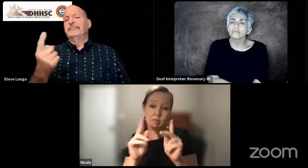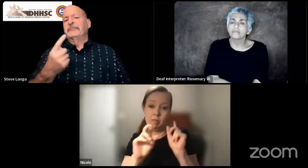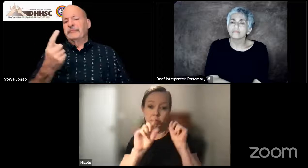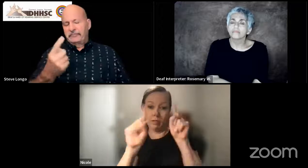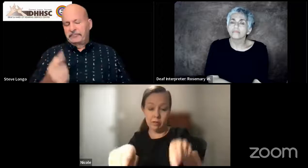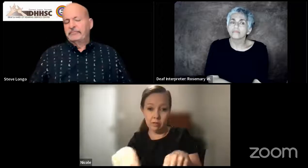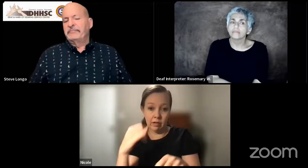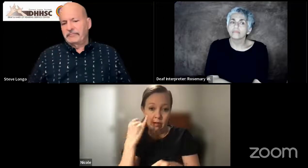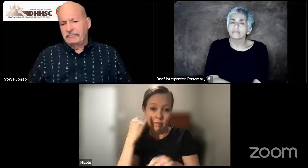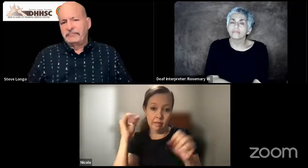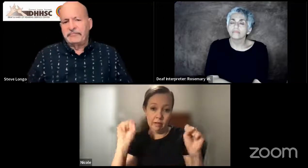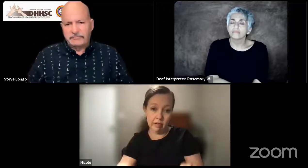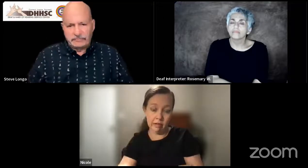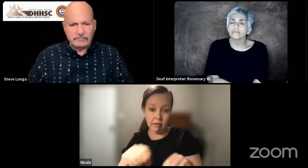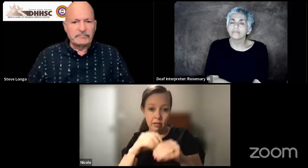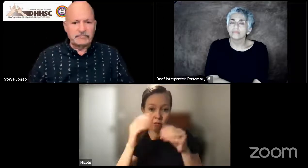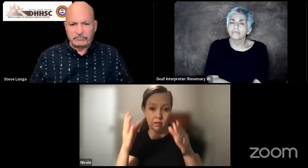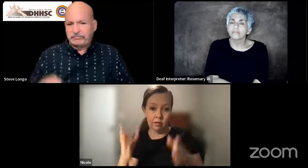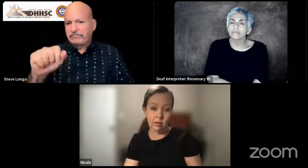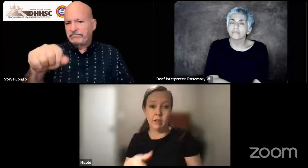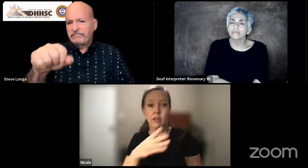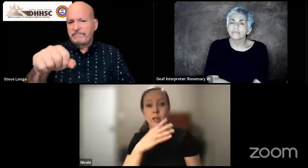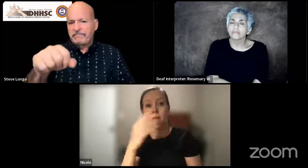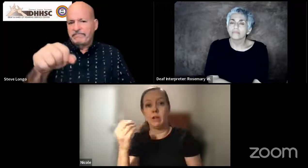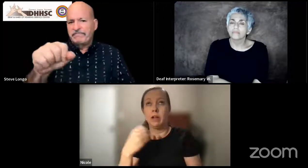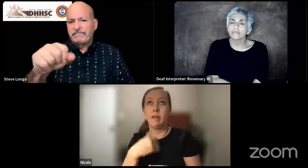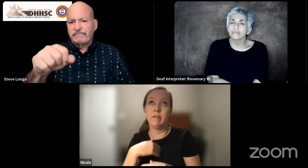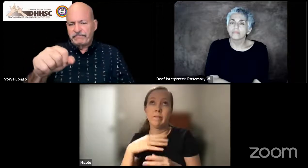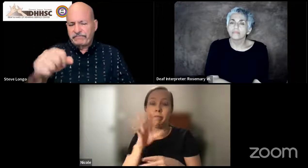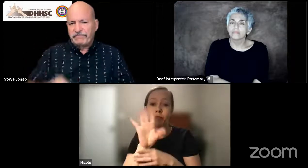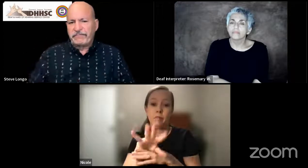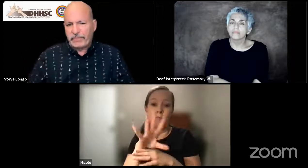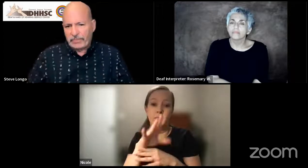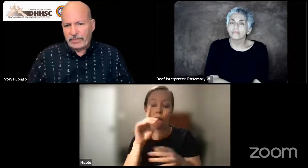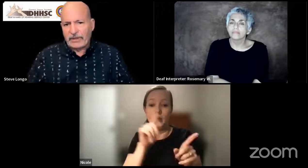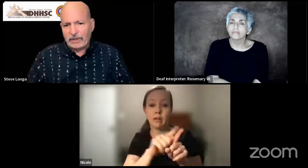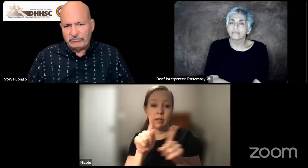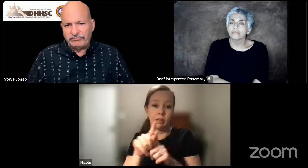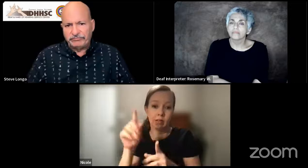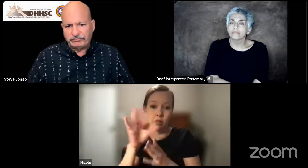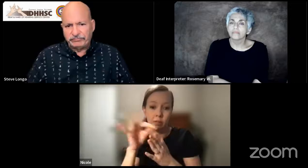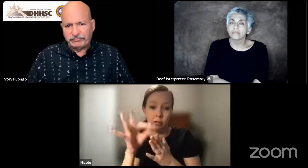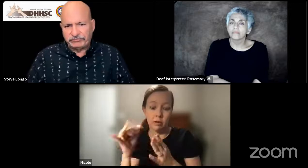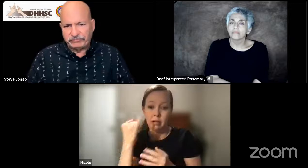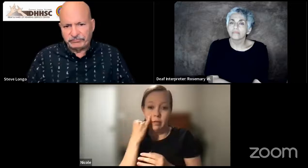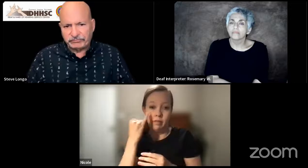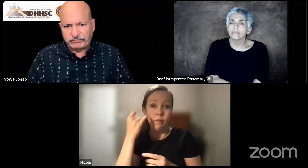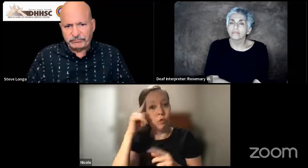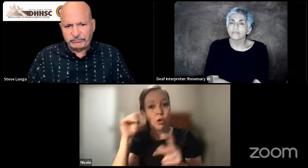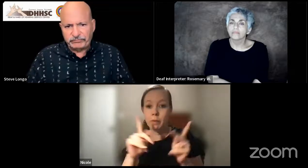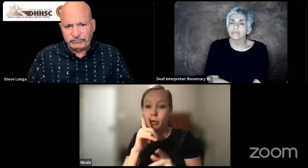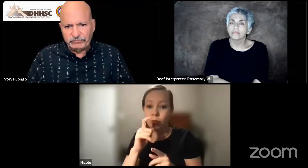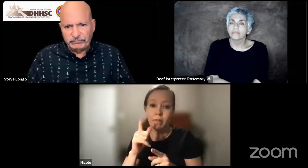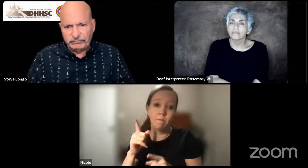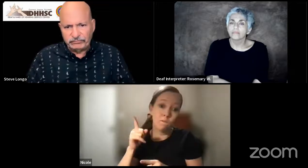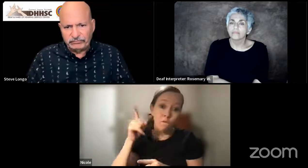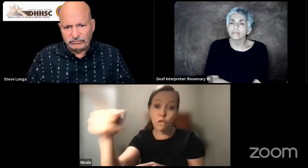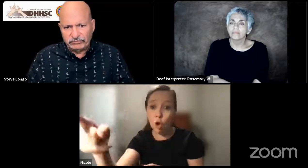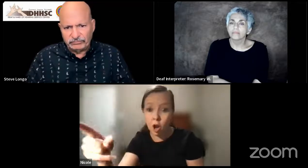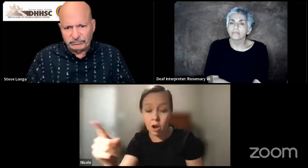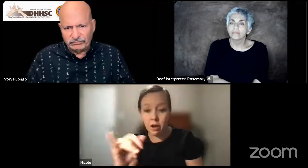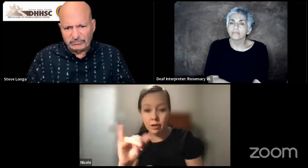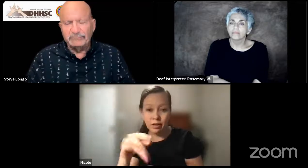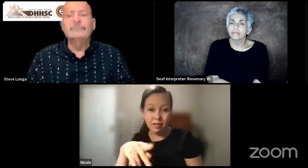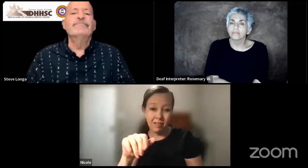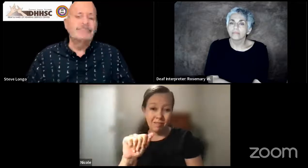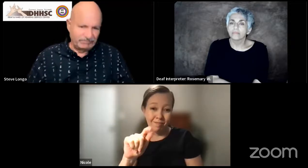to consider having hybrid meetings. So some people are in person and still having the online live